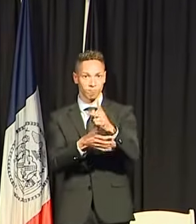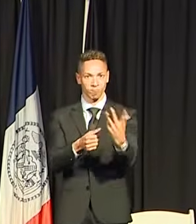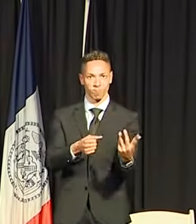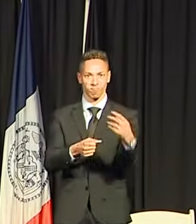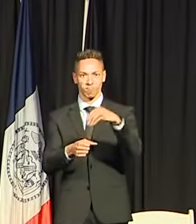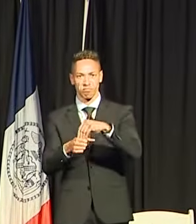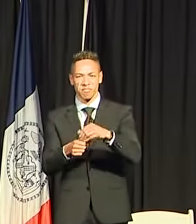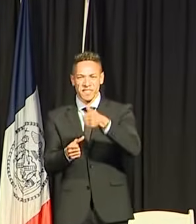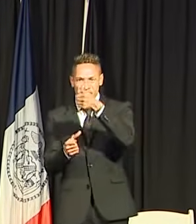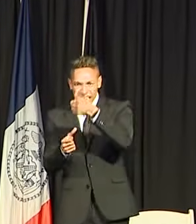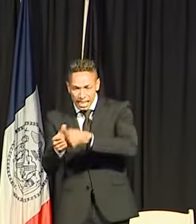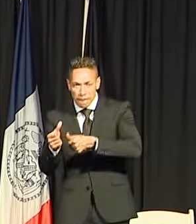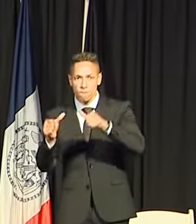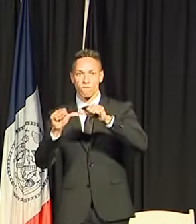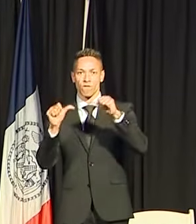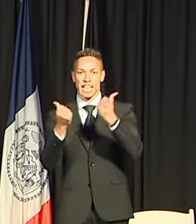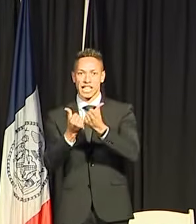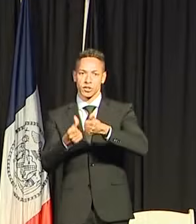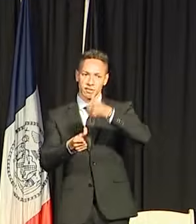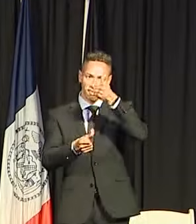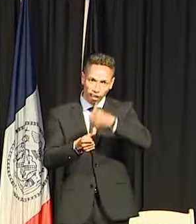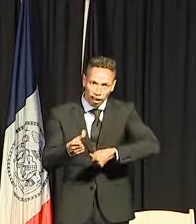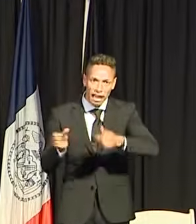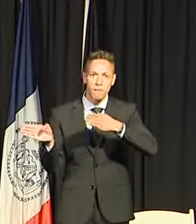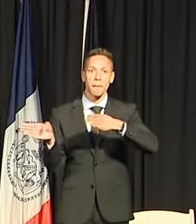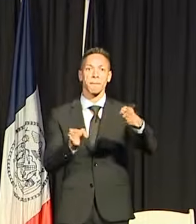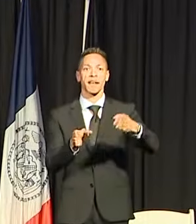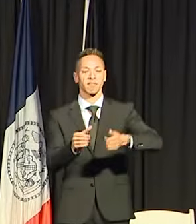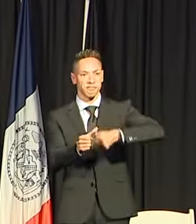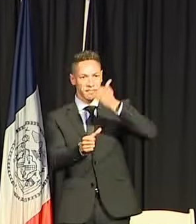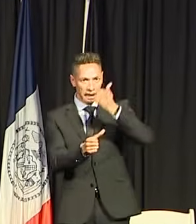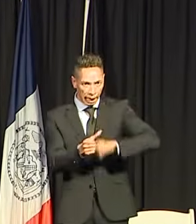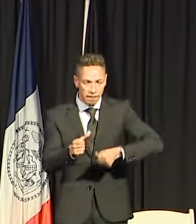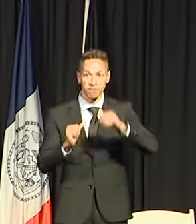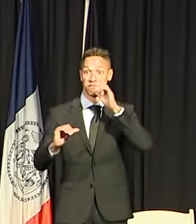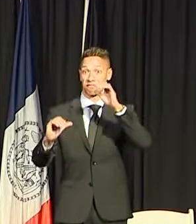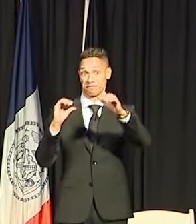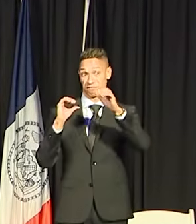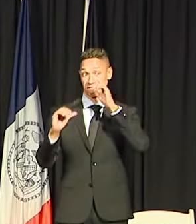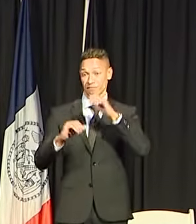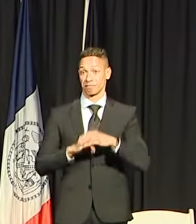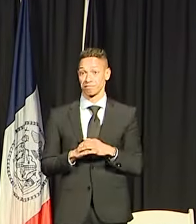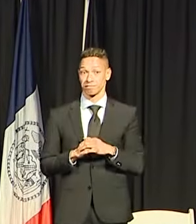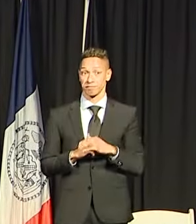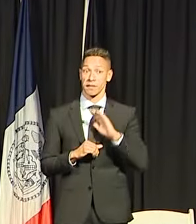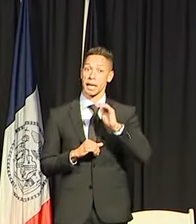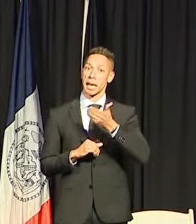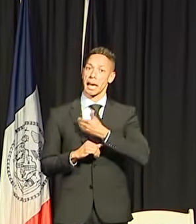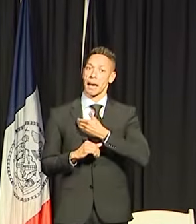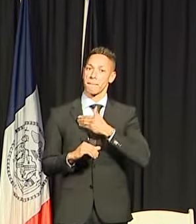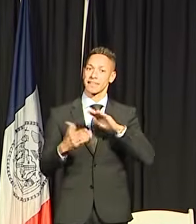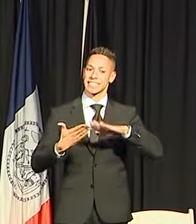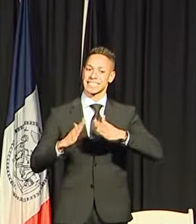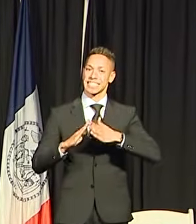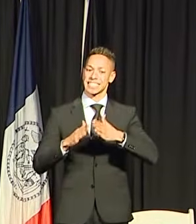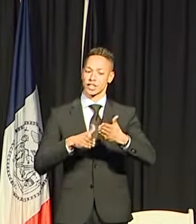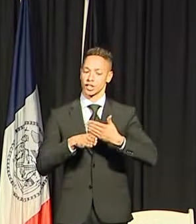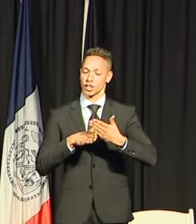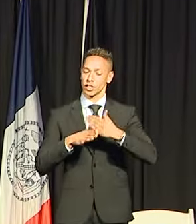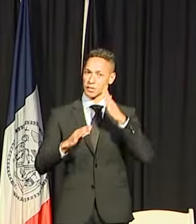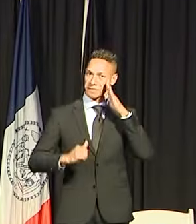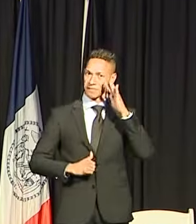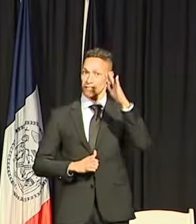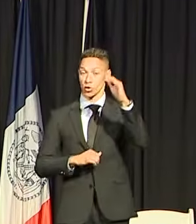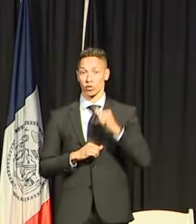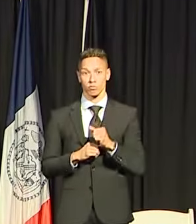in every agency, every plan, and every conversation about our shared future. As